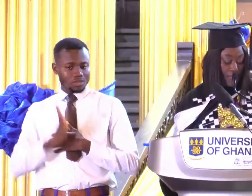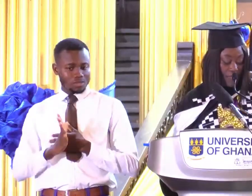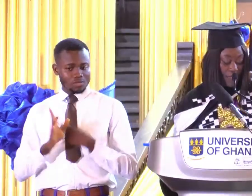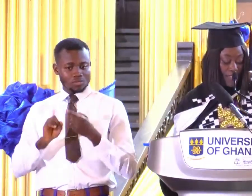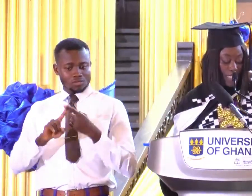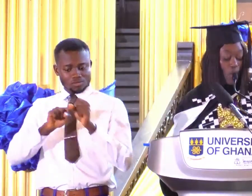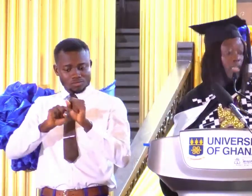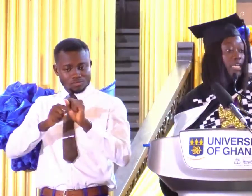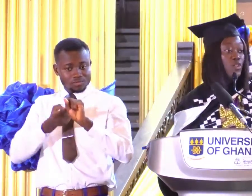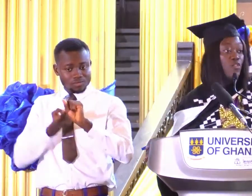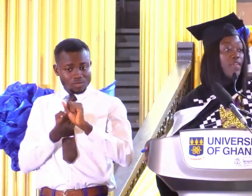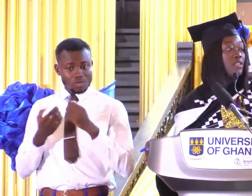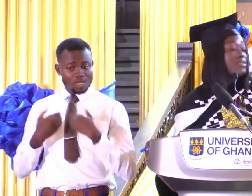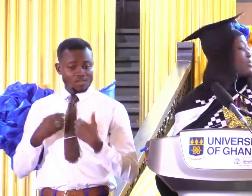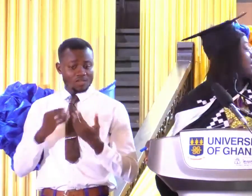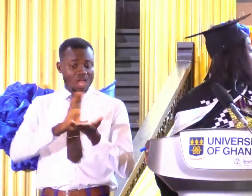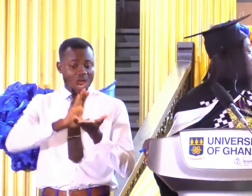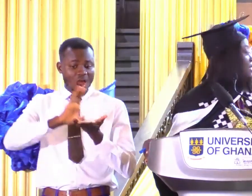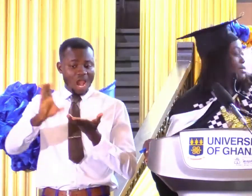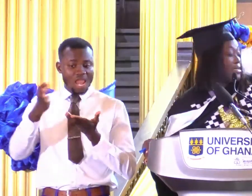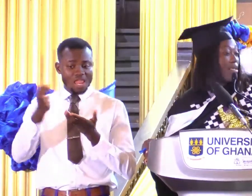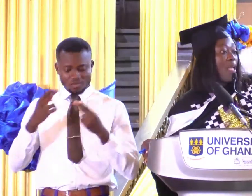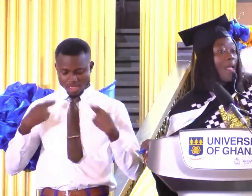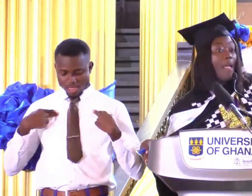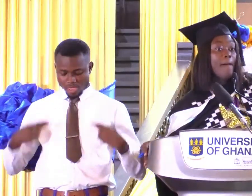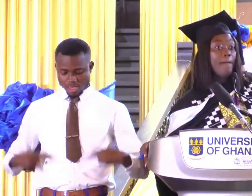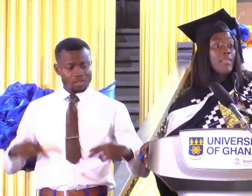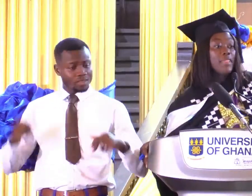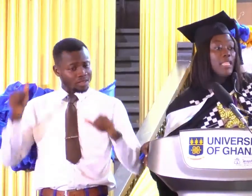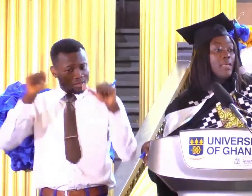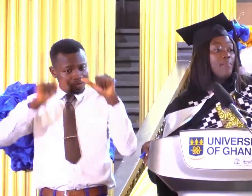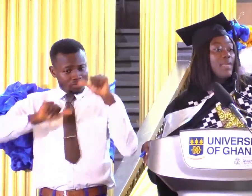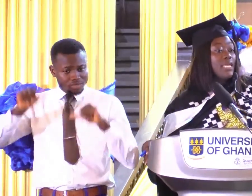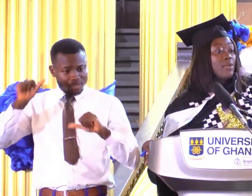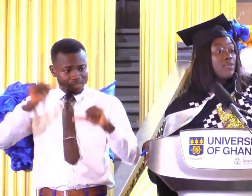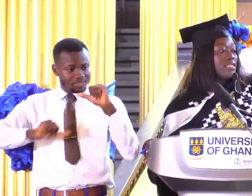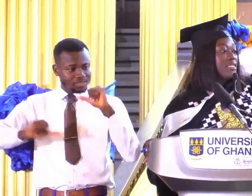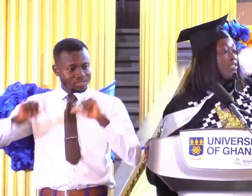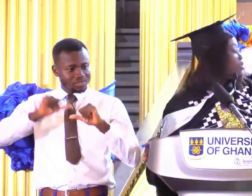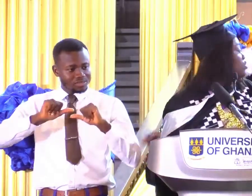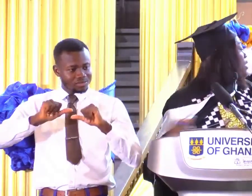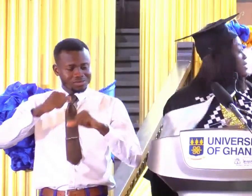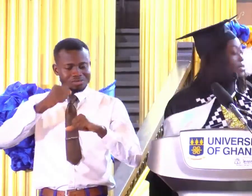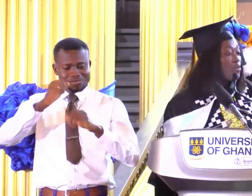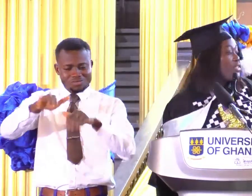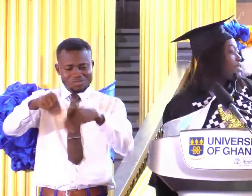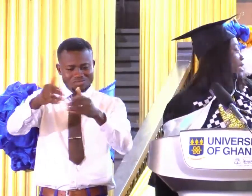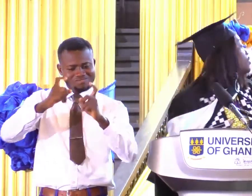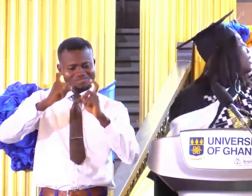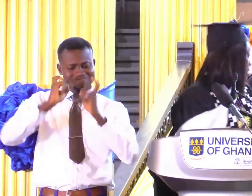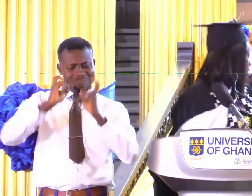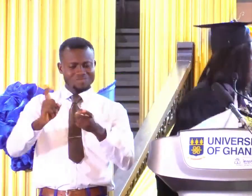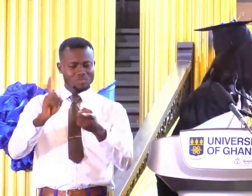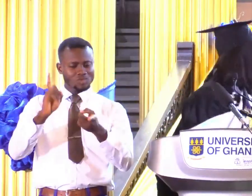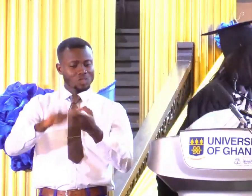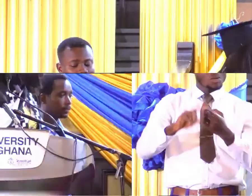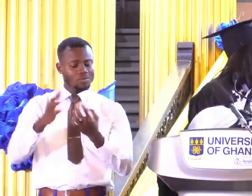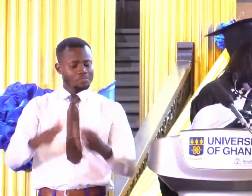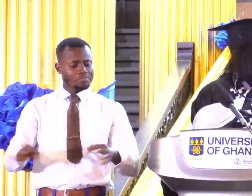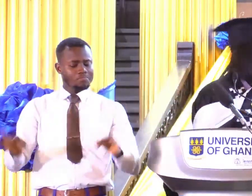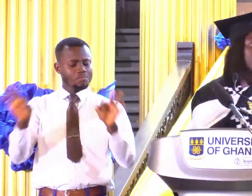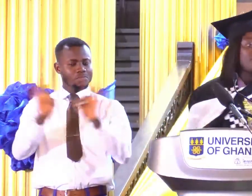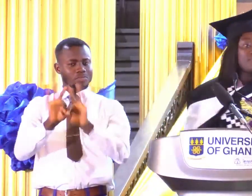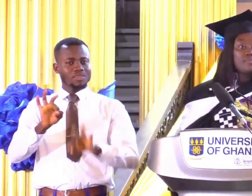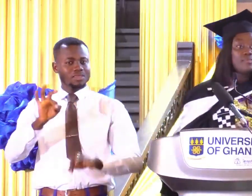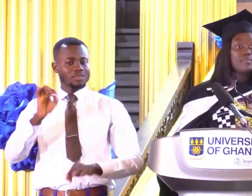have the College of Health Sciences making a presentation to our distinguished lecturer.